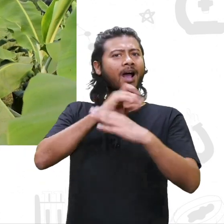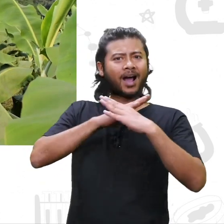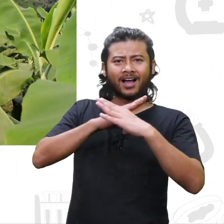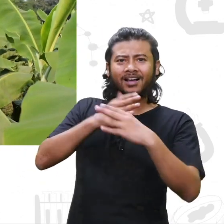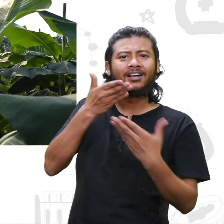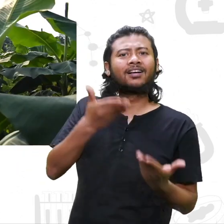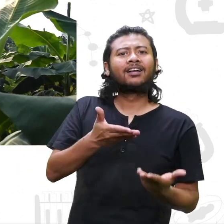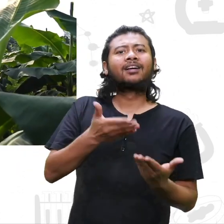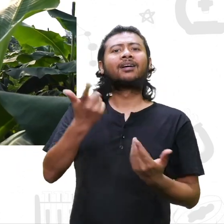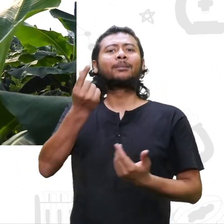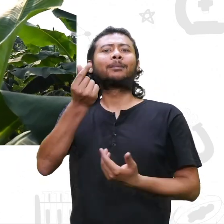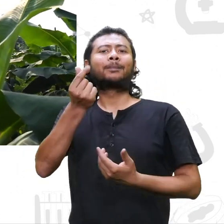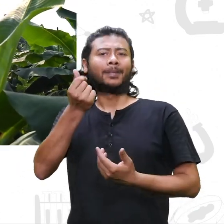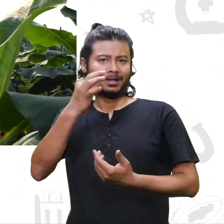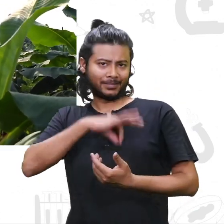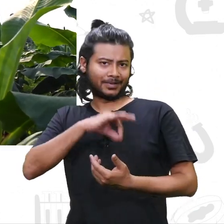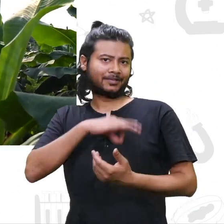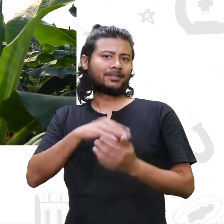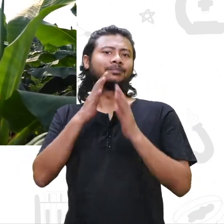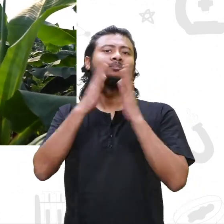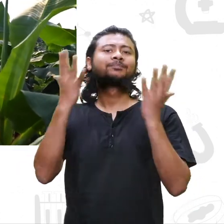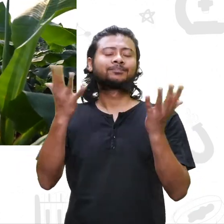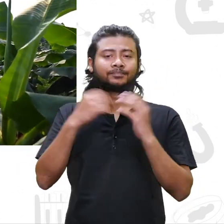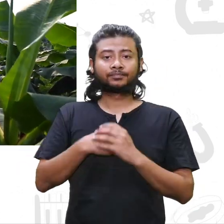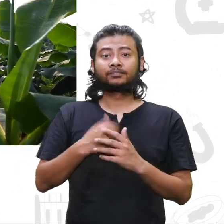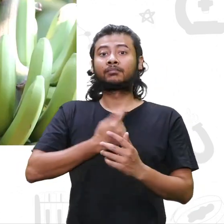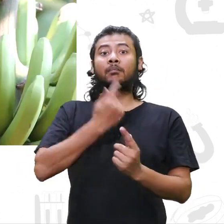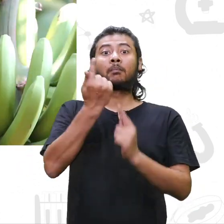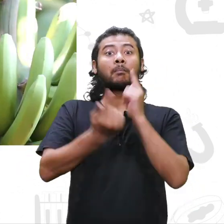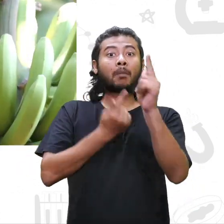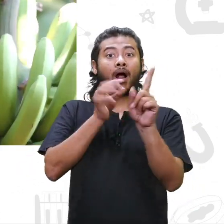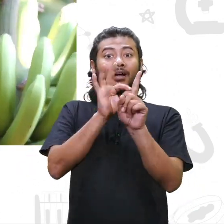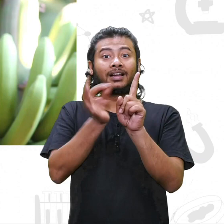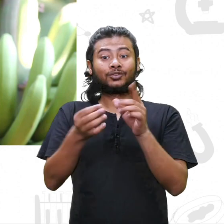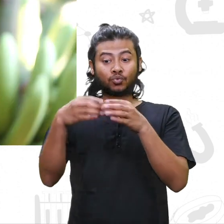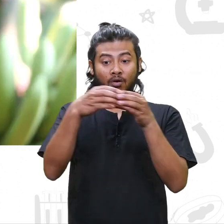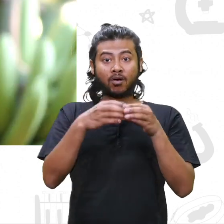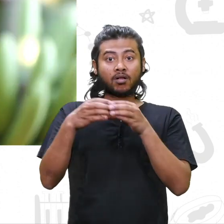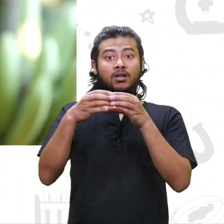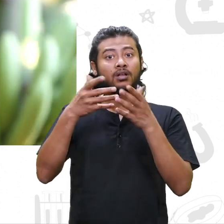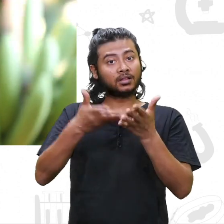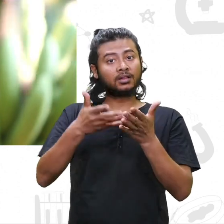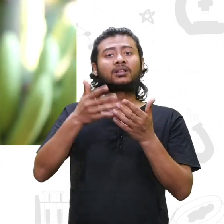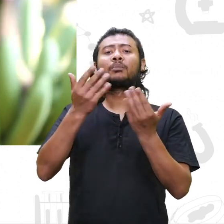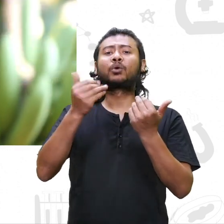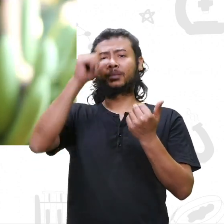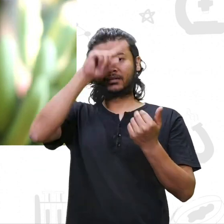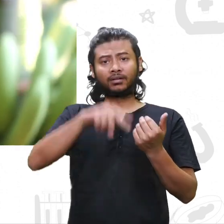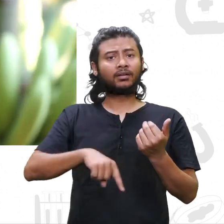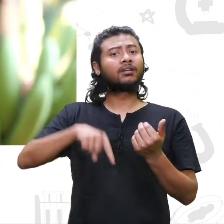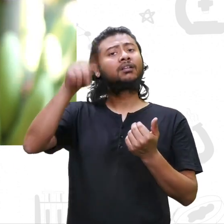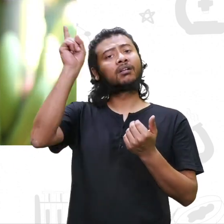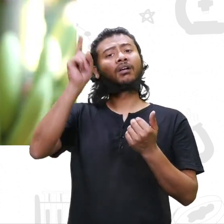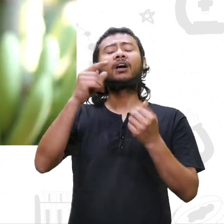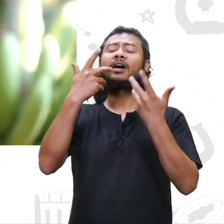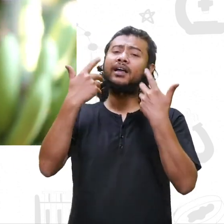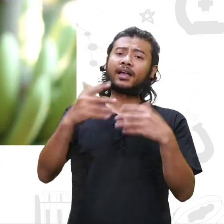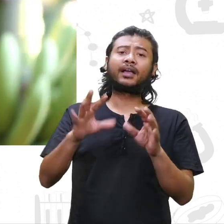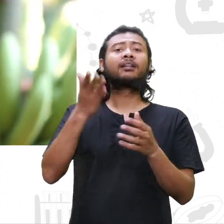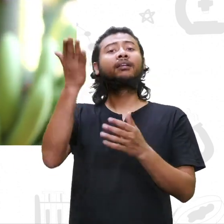to remarkably increase their income. Tissue culture has now been a possibility of successful agricultural practice